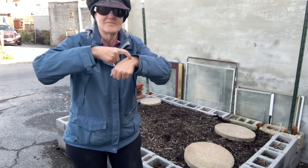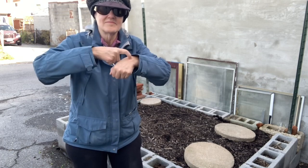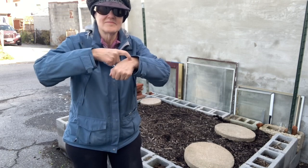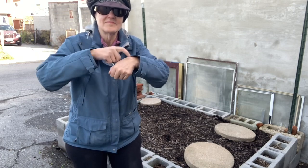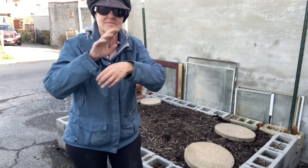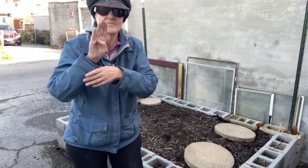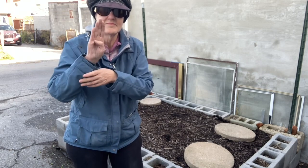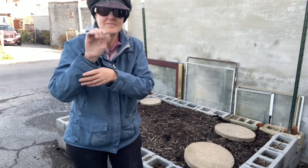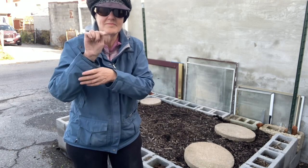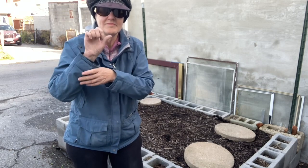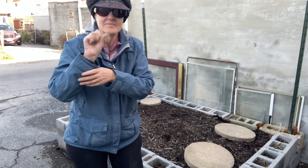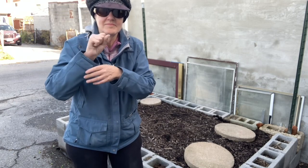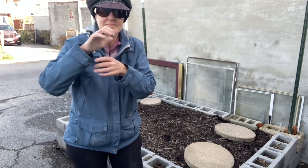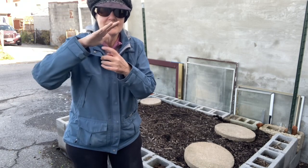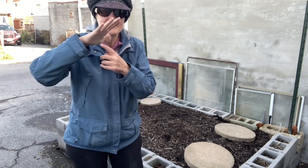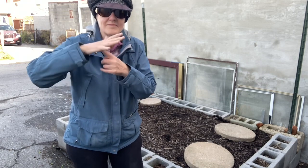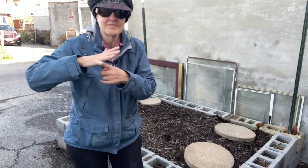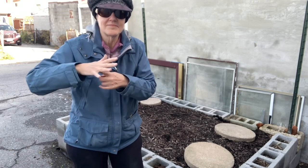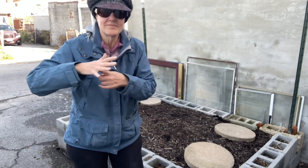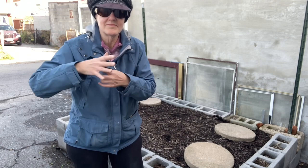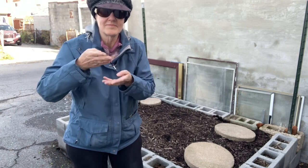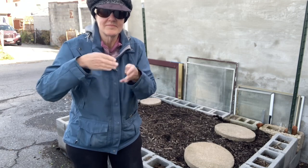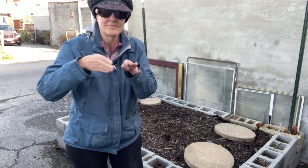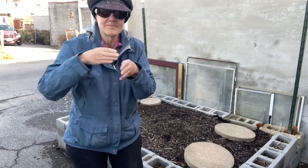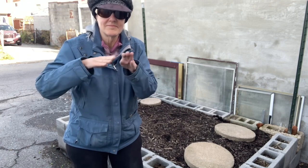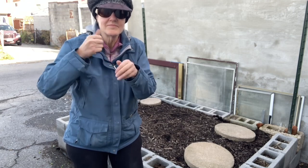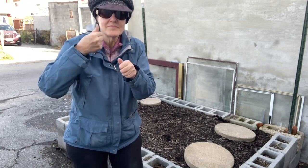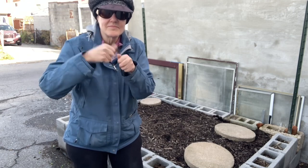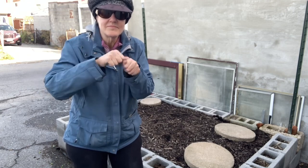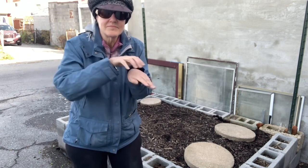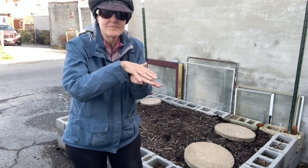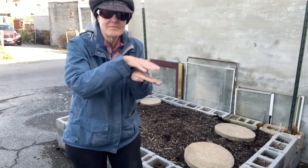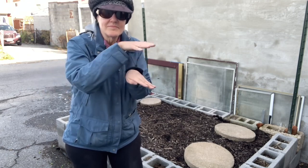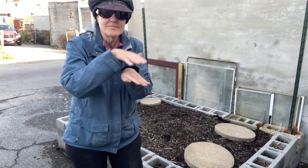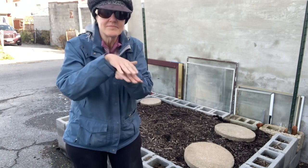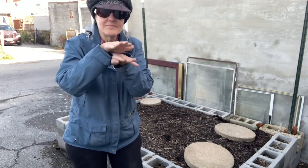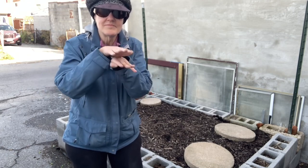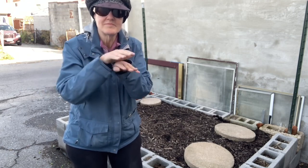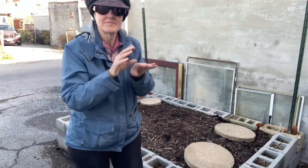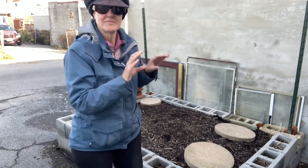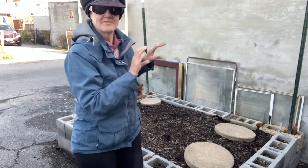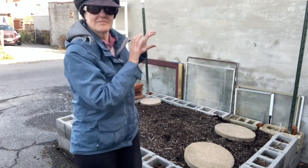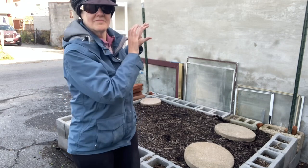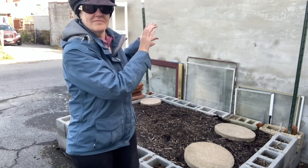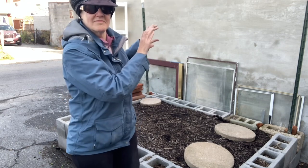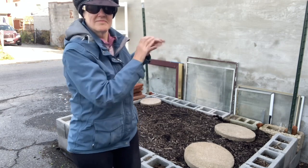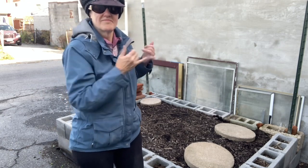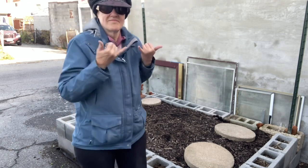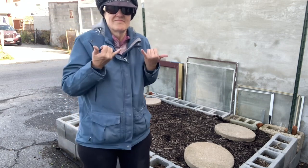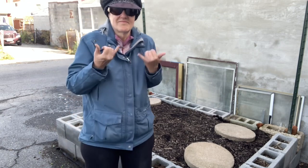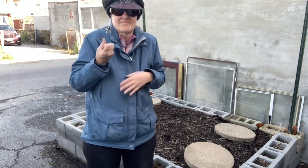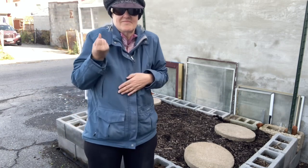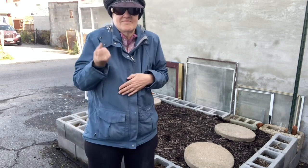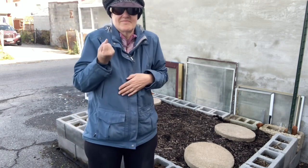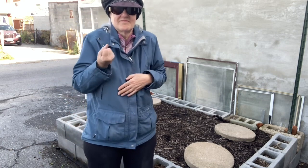So now's a good time to set out all of those leaf bags that we folded up. Remember, they're stacked in the garage.